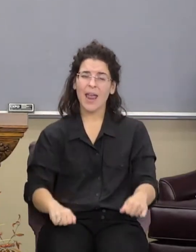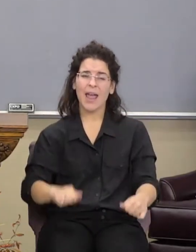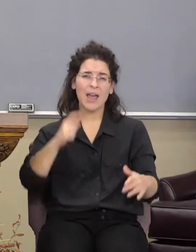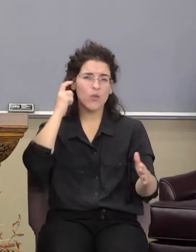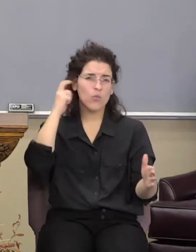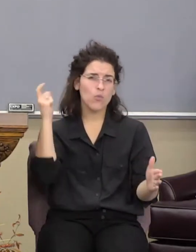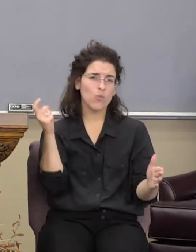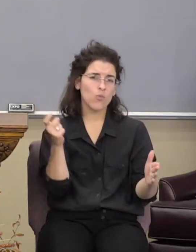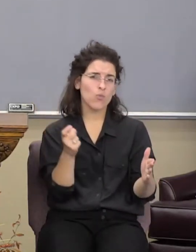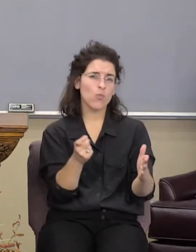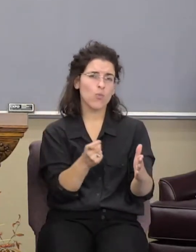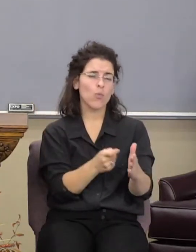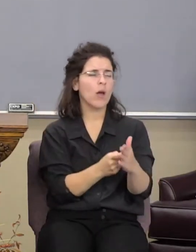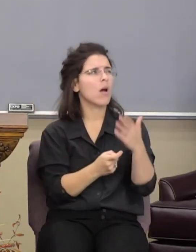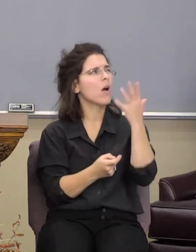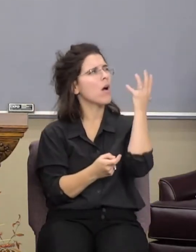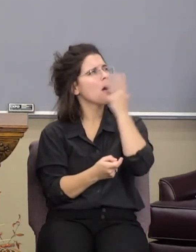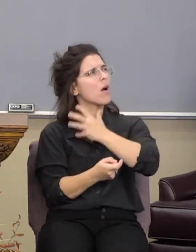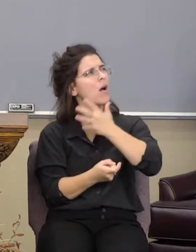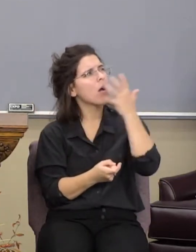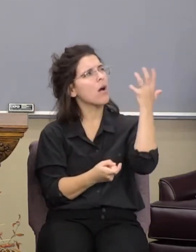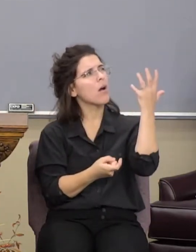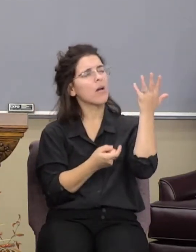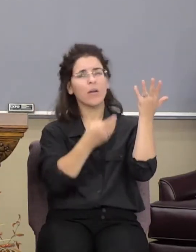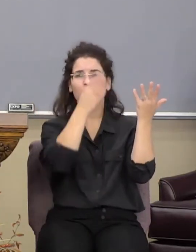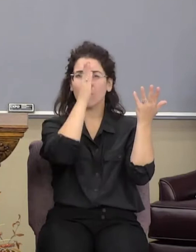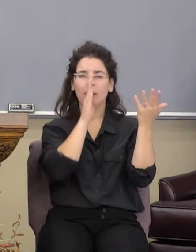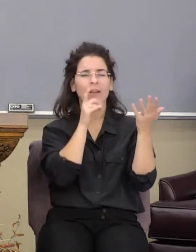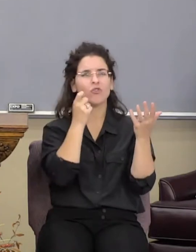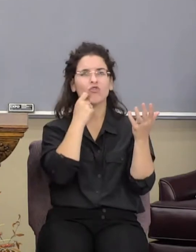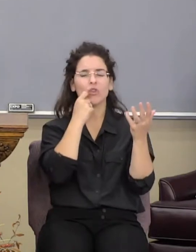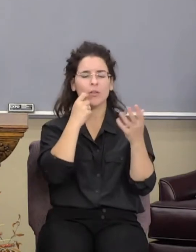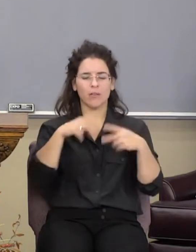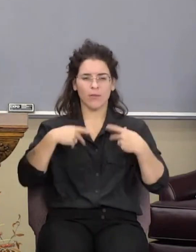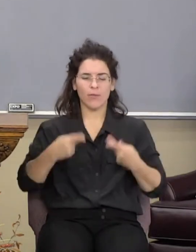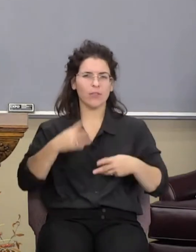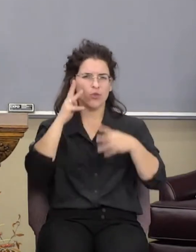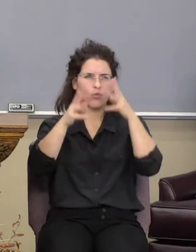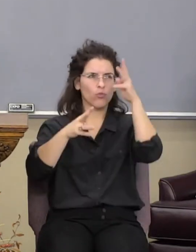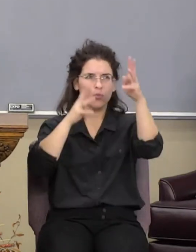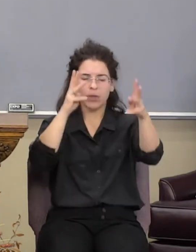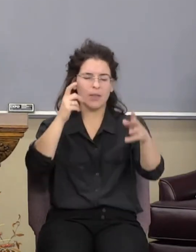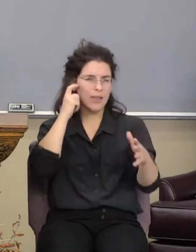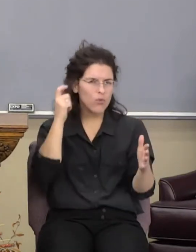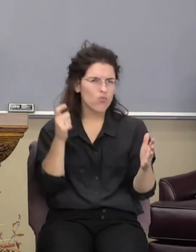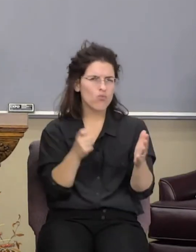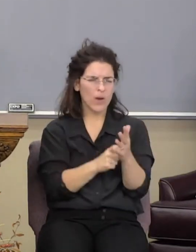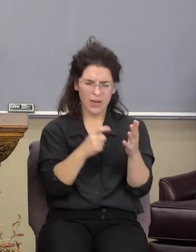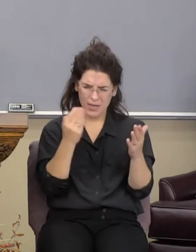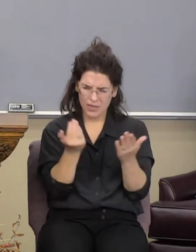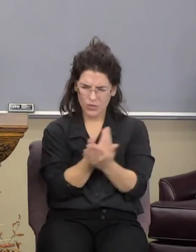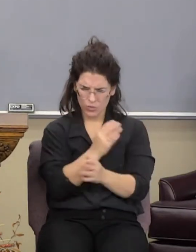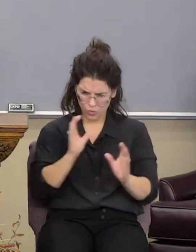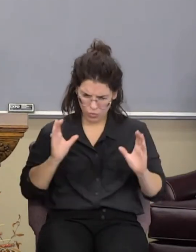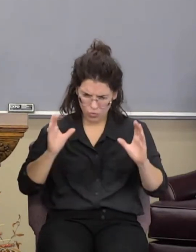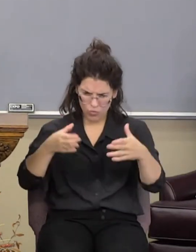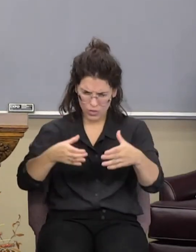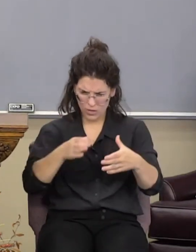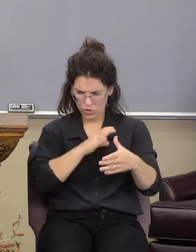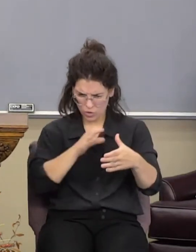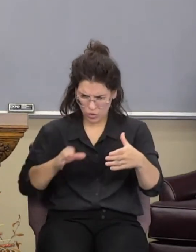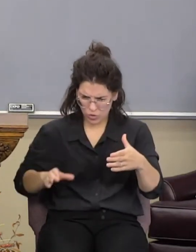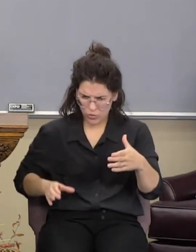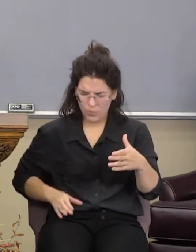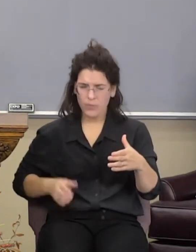recognize the handiwork of God, and I'm not just talking about physical creation, they can recognize this new creature, and we